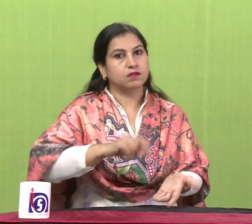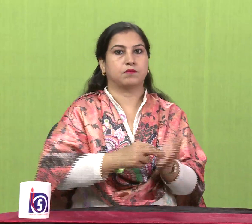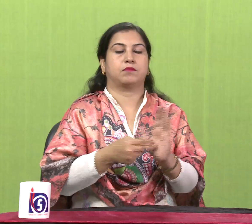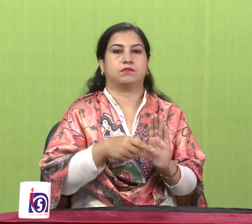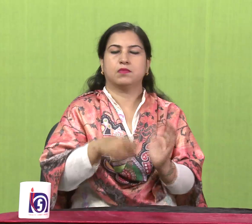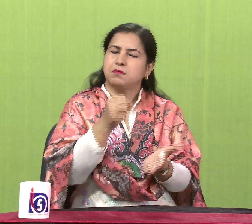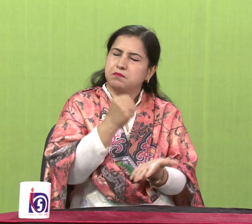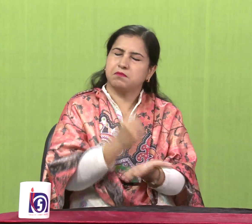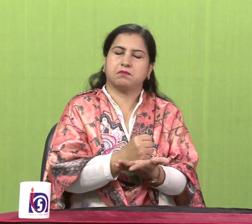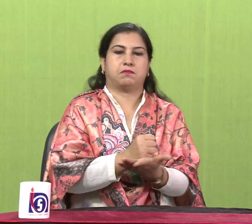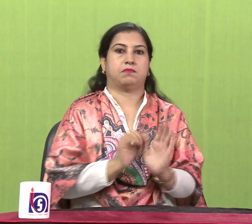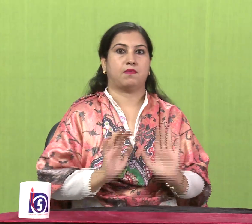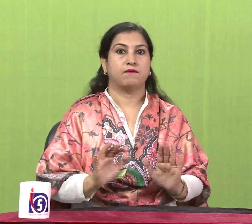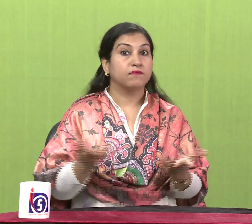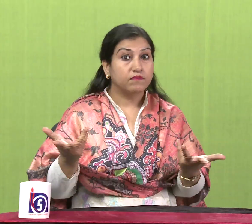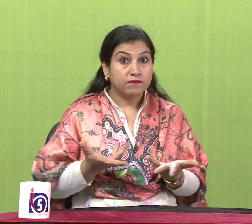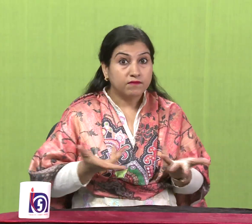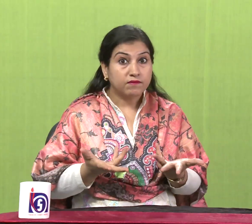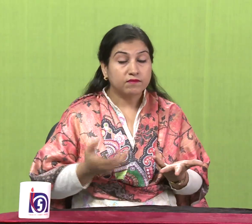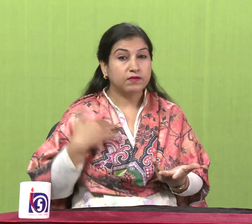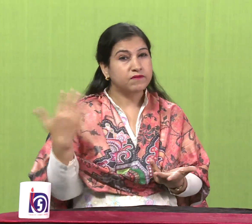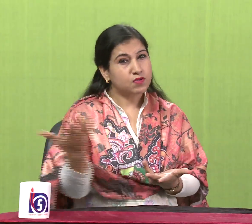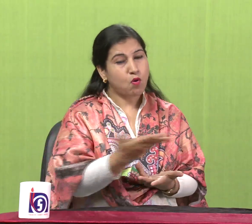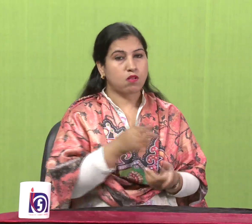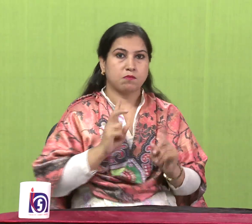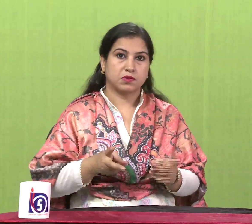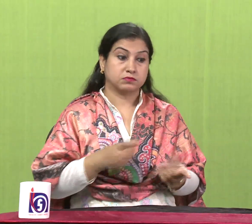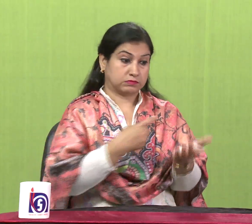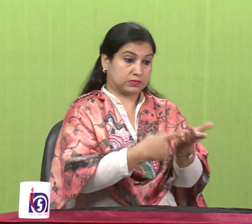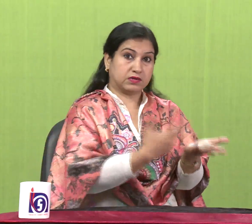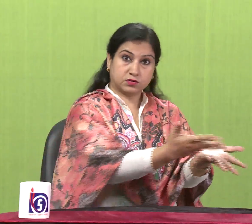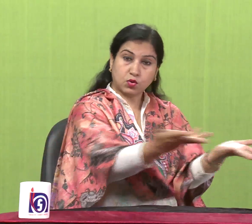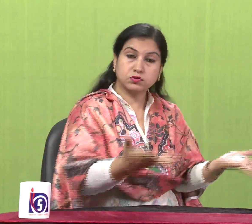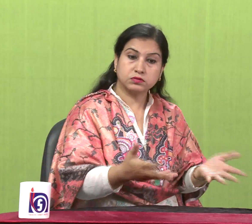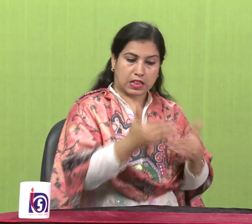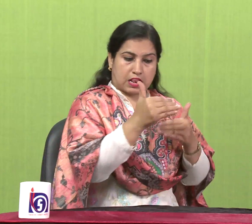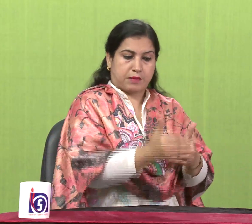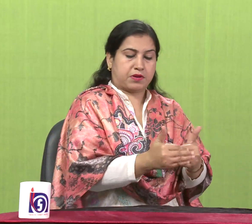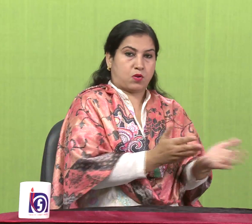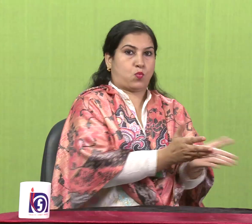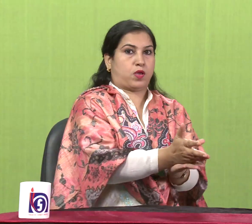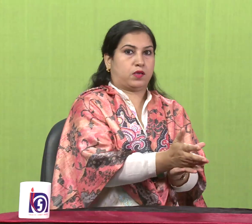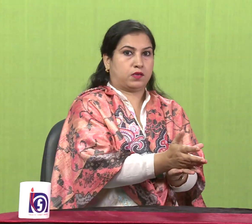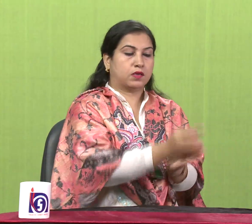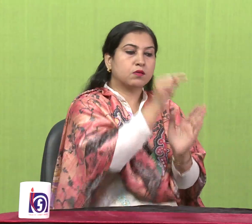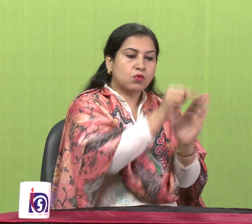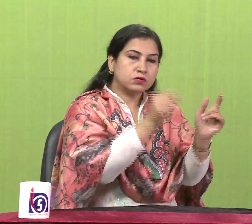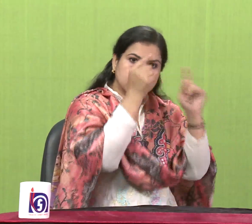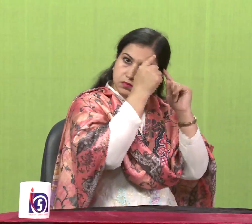Therefore, it is necessary that we use the resources in a limited manner.